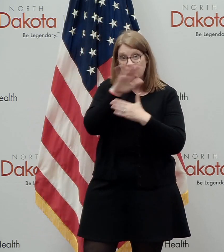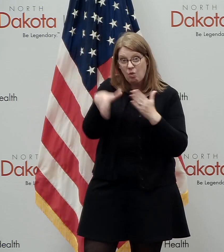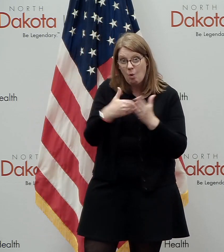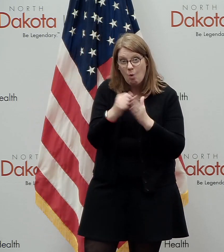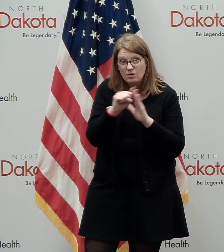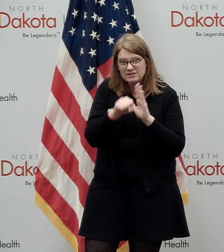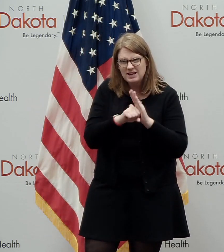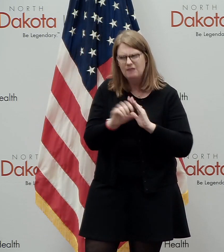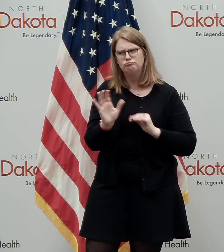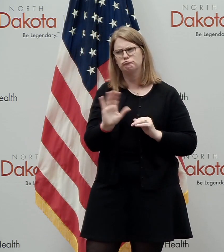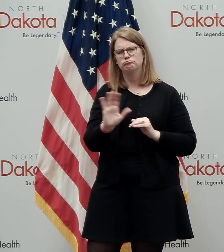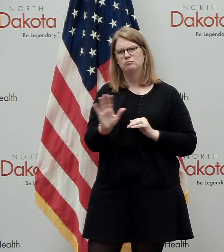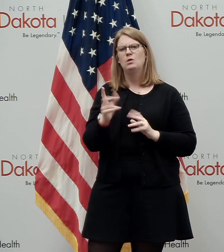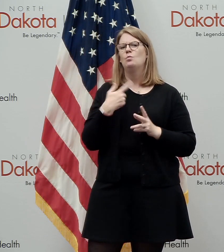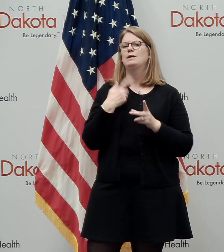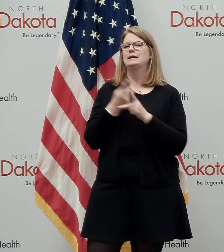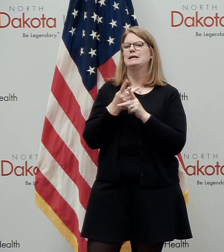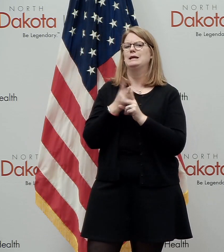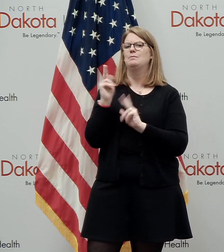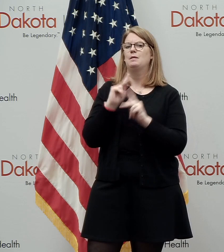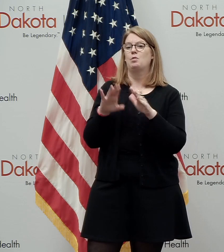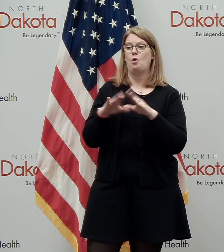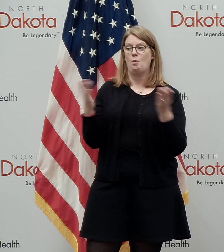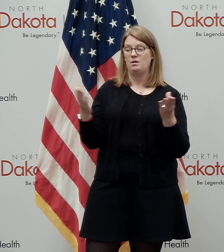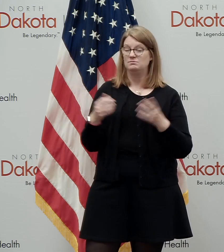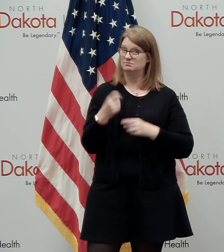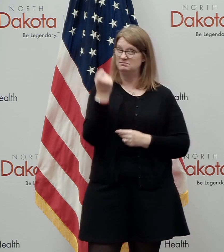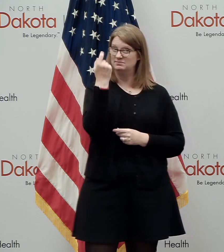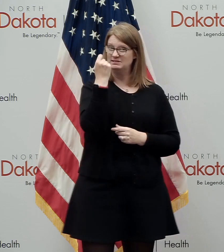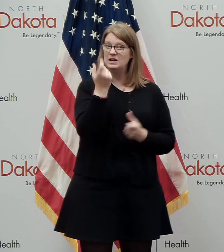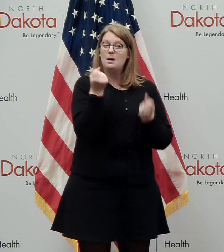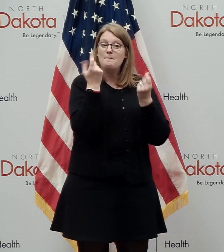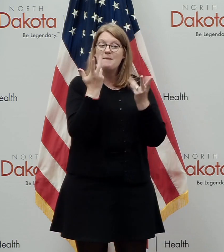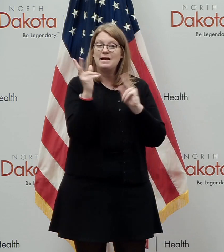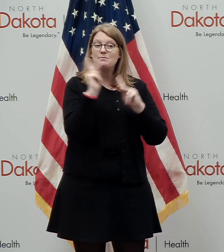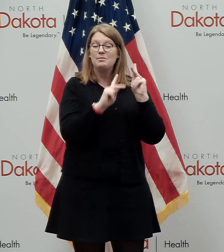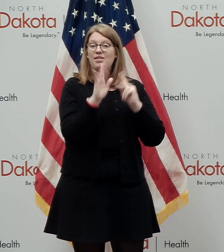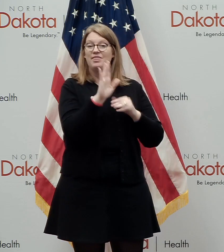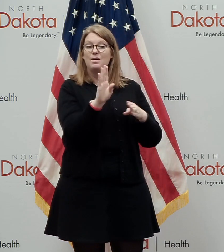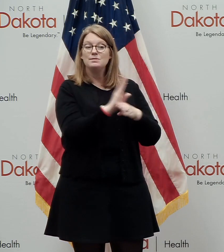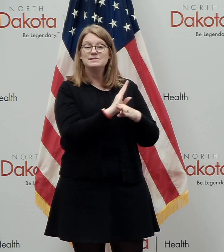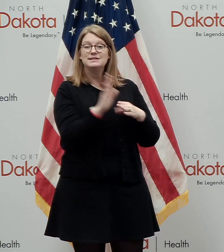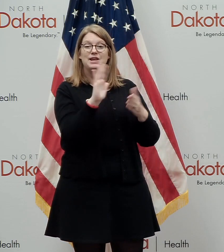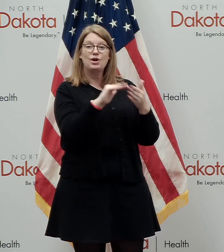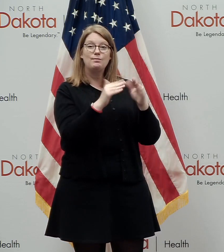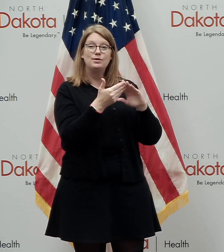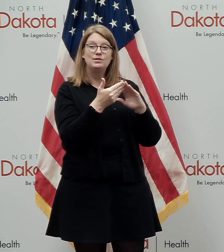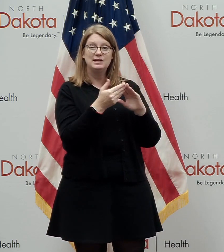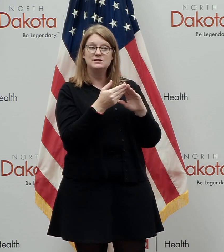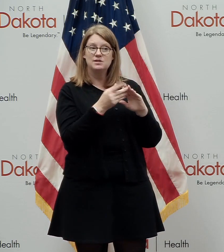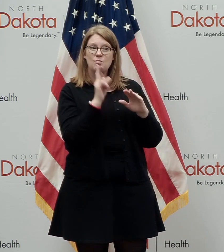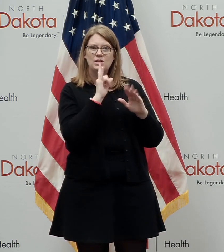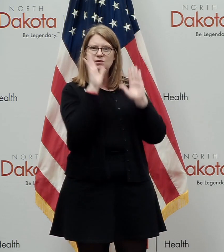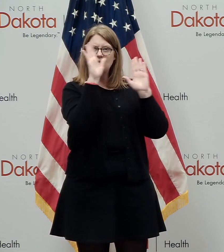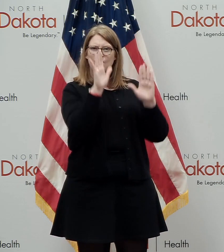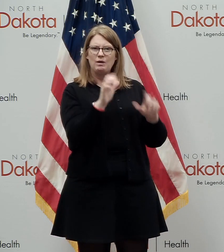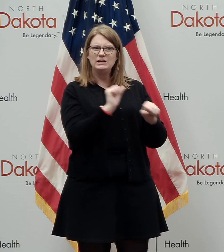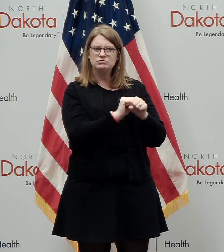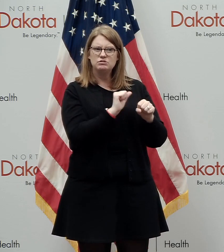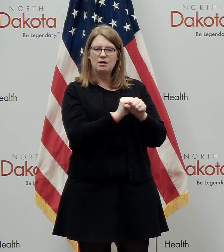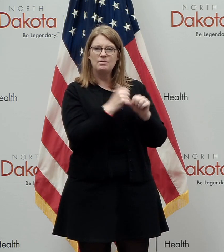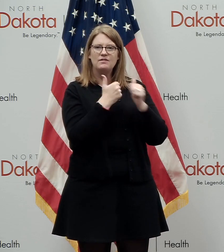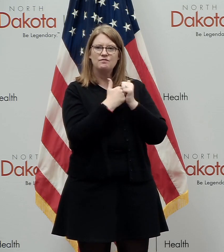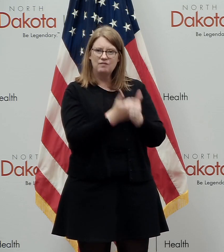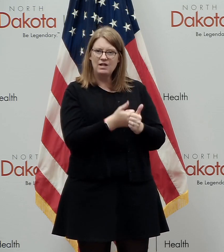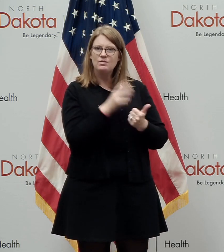We want to keep people open. Particularly, we have a lot of people that are doing a great job in their businesses and in their communities and in their organizations of practicing all the North